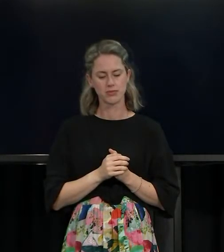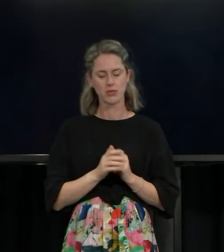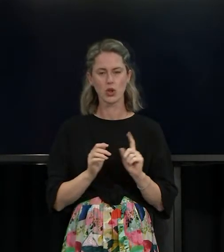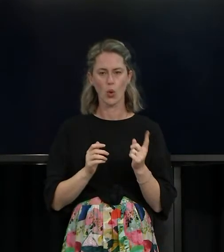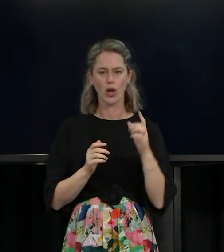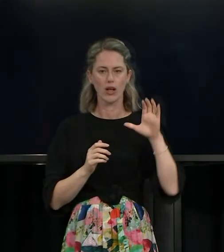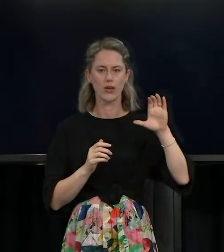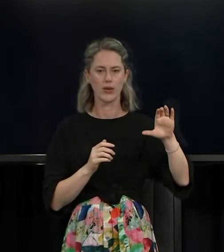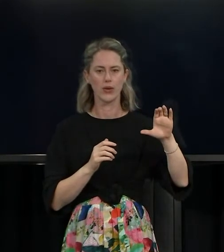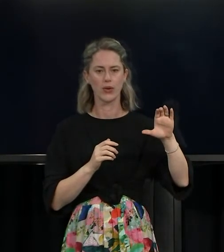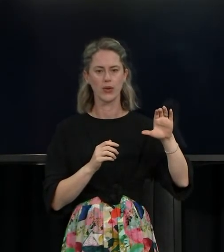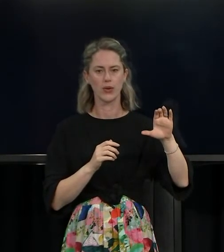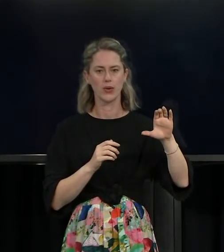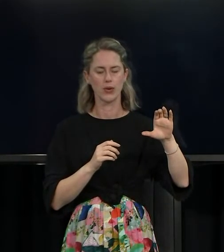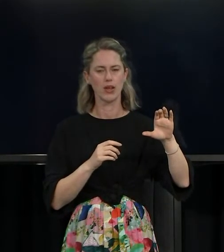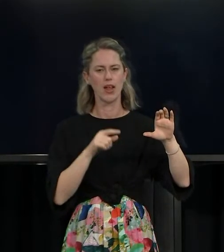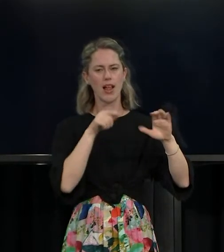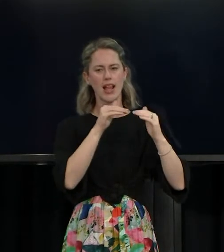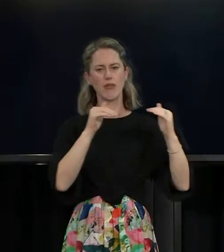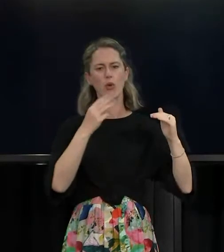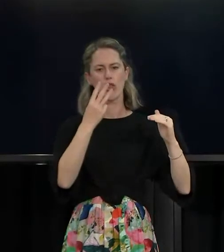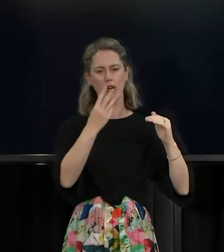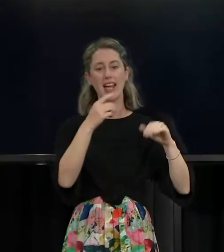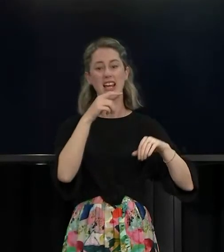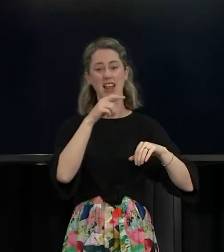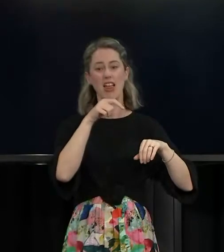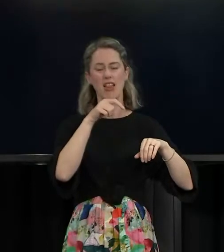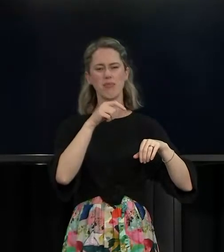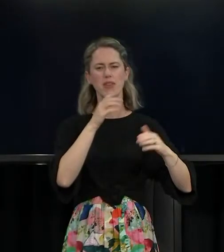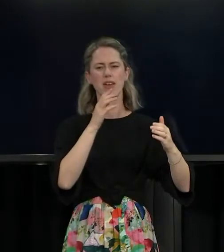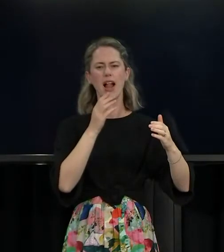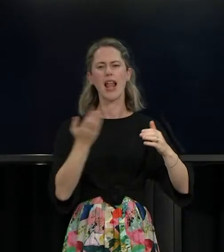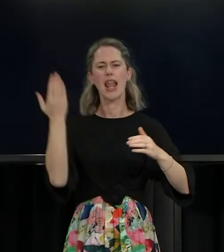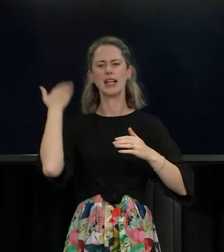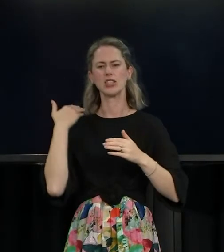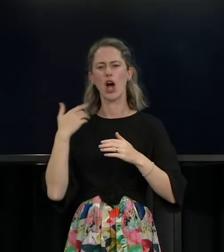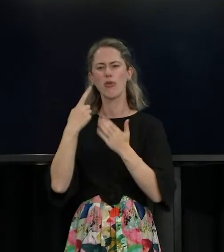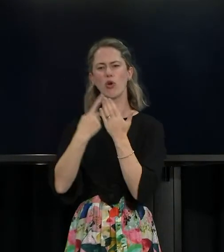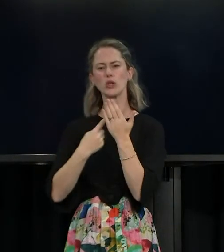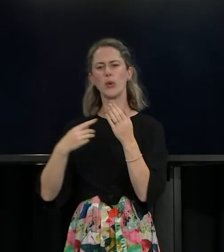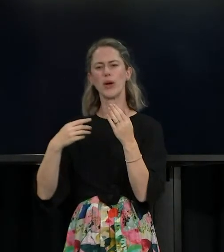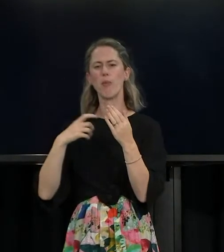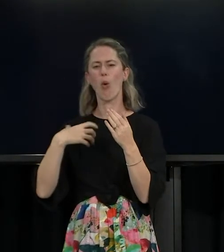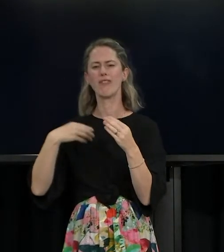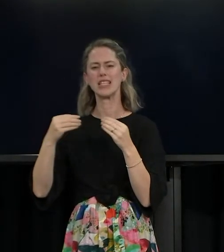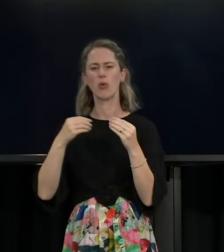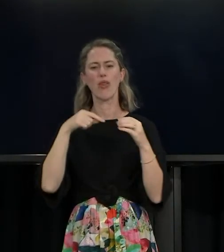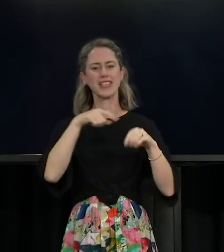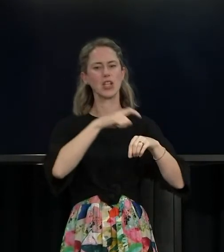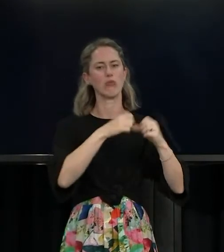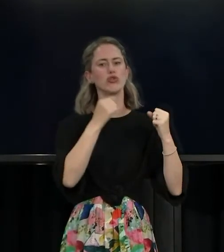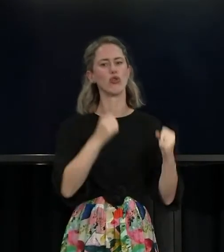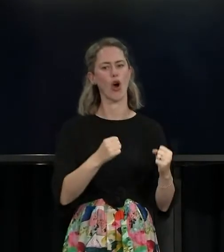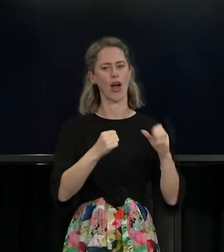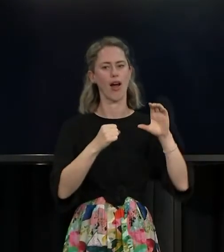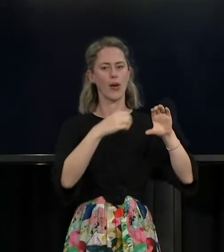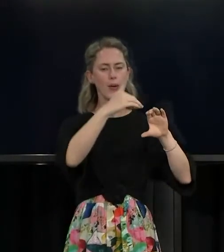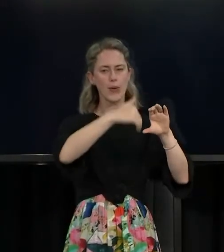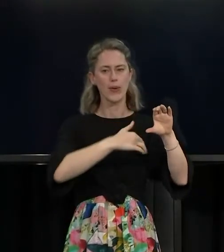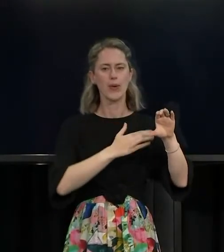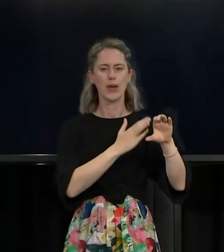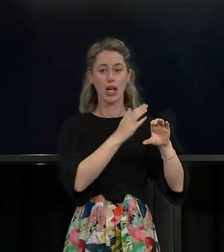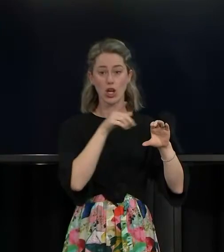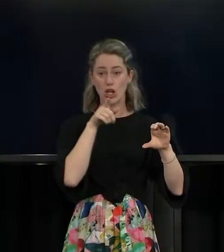that boundary with Auckland under Alert Level 3 this time than there were last time. It doesn't include the ability to travel